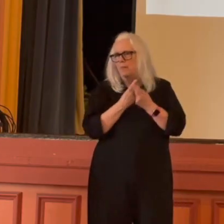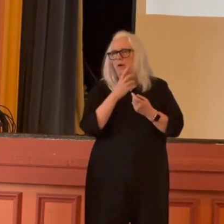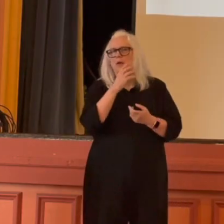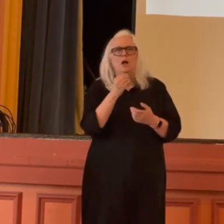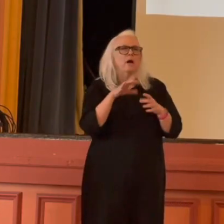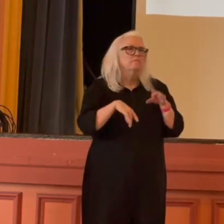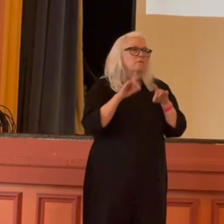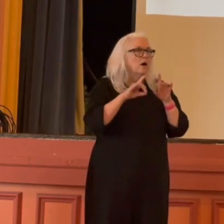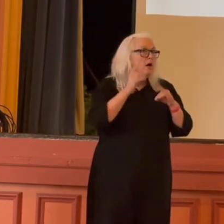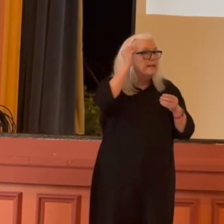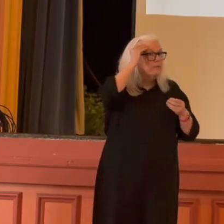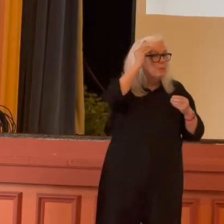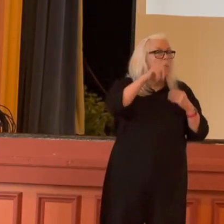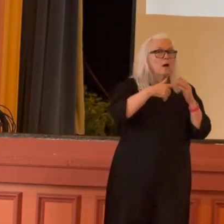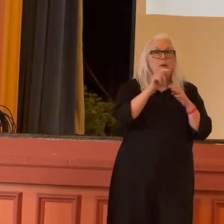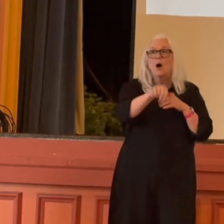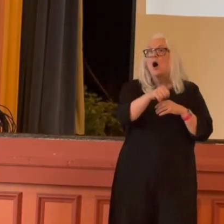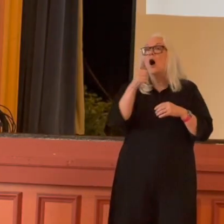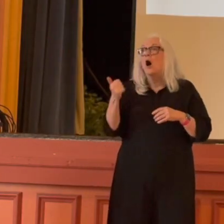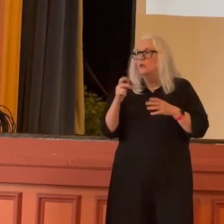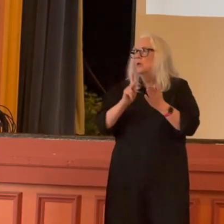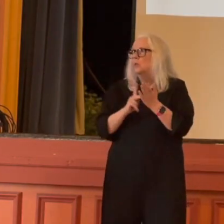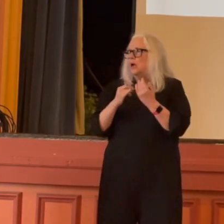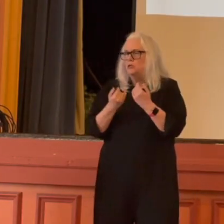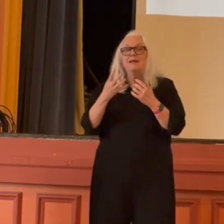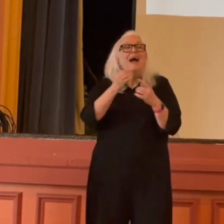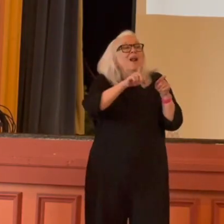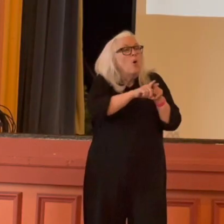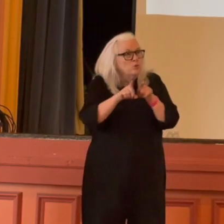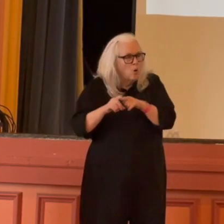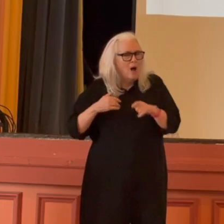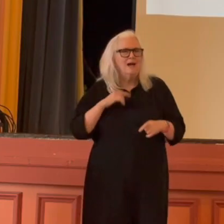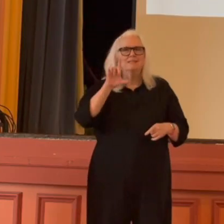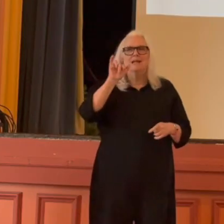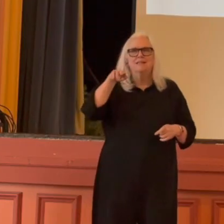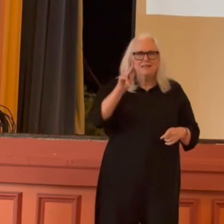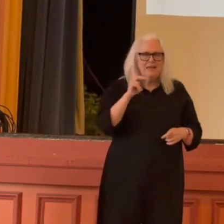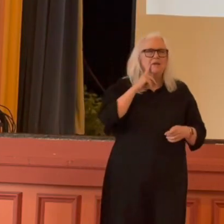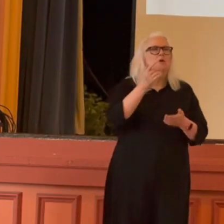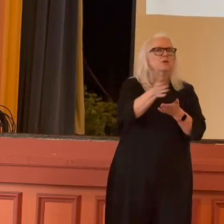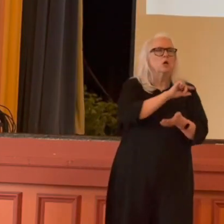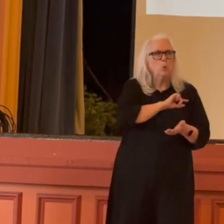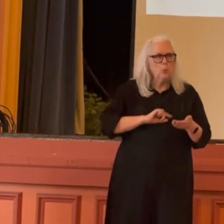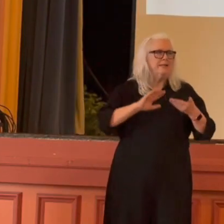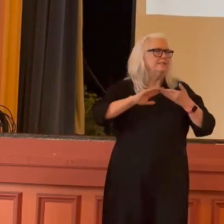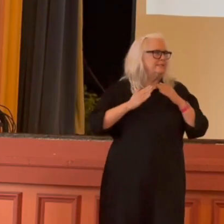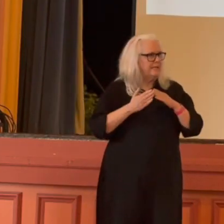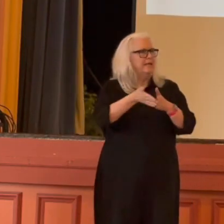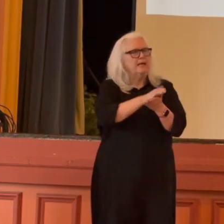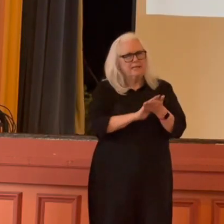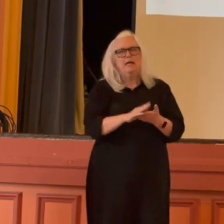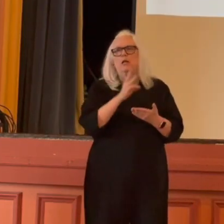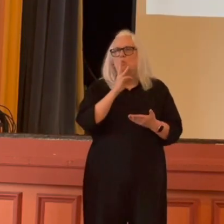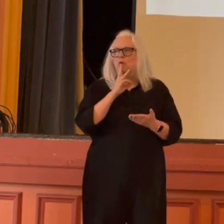information about other projects. And they do have a link on that site that is for the Queen City Clean Waters Project. Also, there's a link